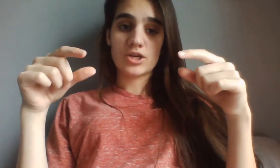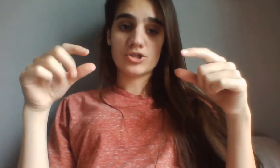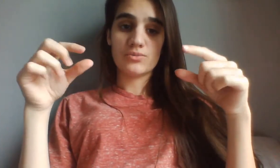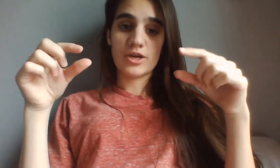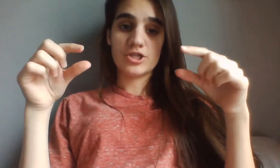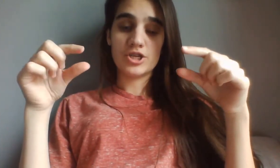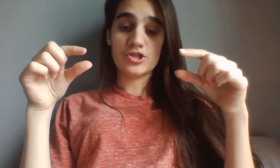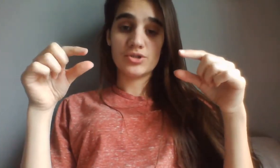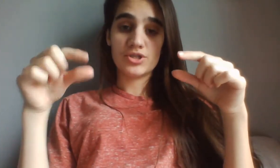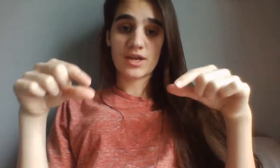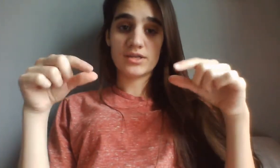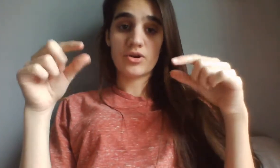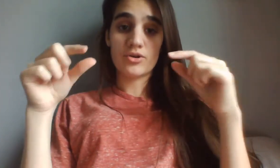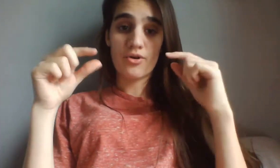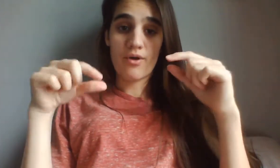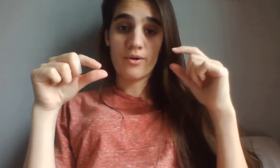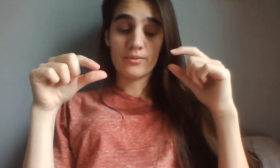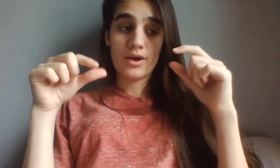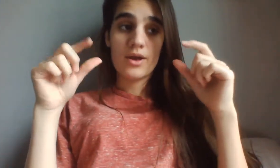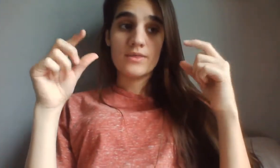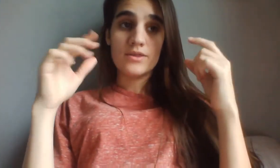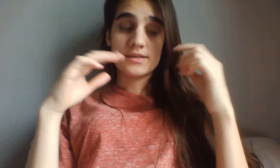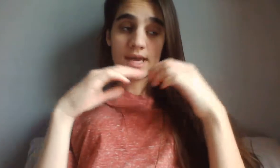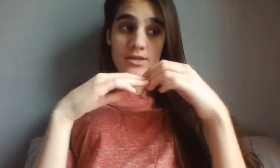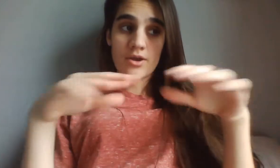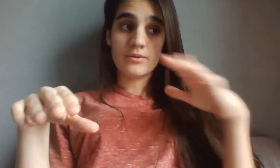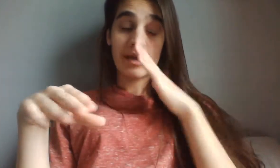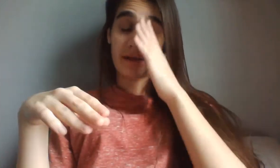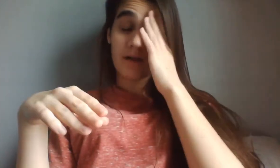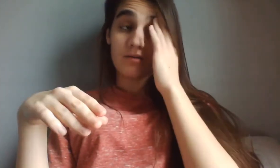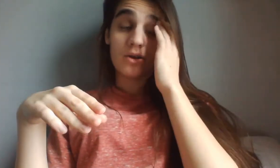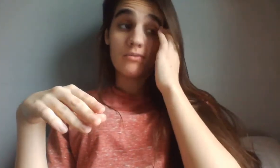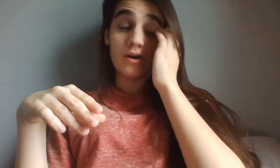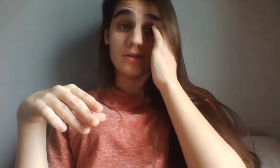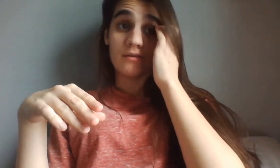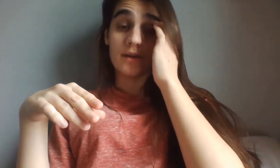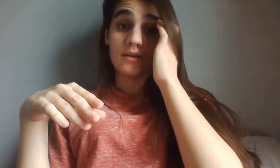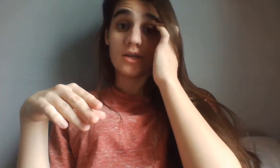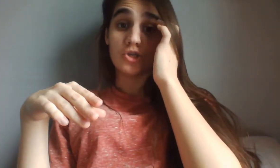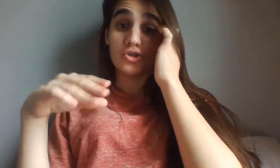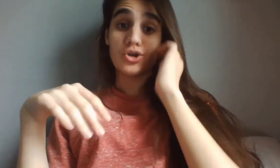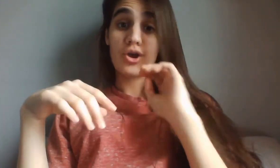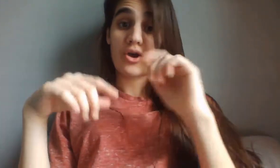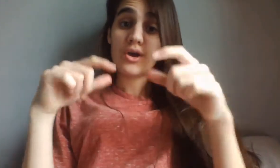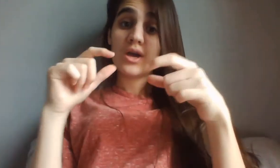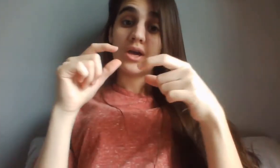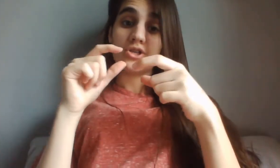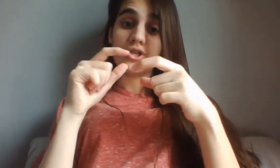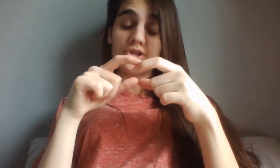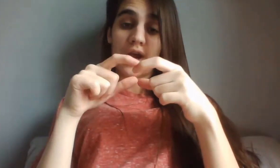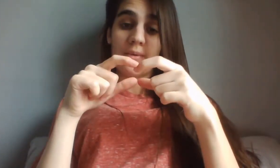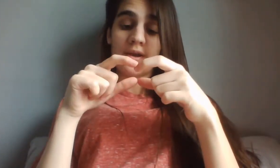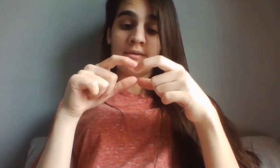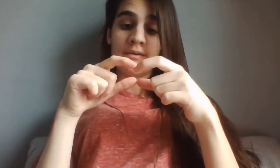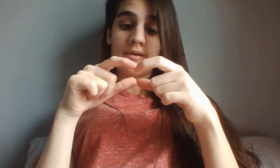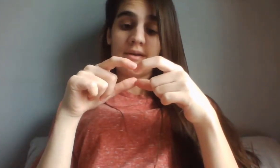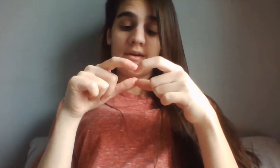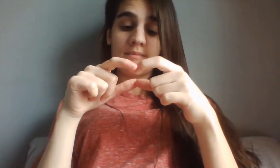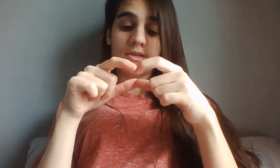section where she is just standing on her own and saying no dialogue, no words or anything, it's just her, and she's shouting, and